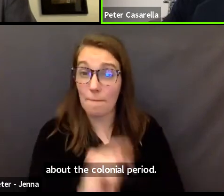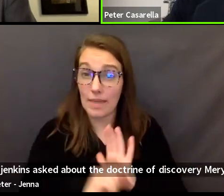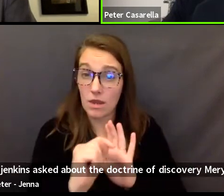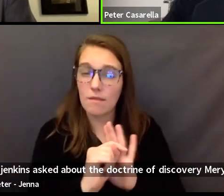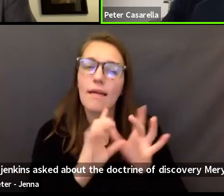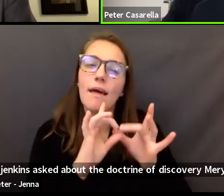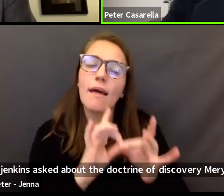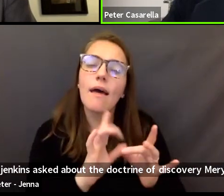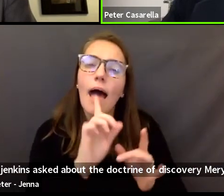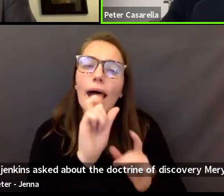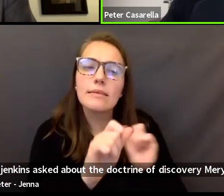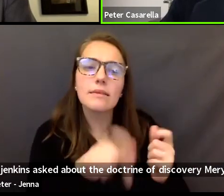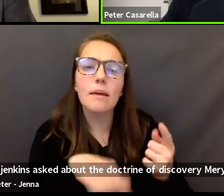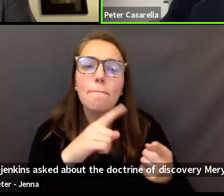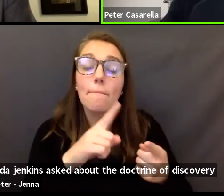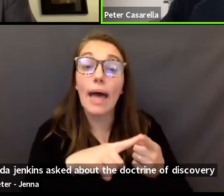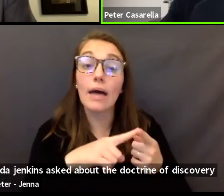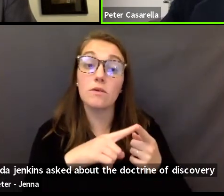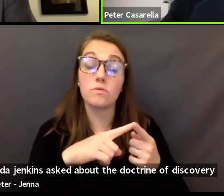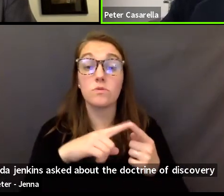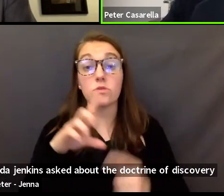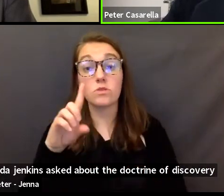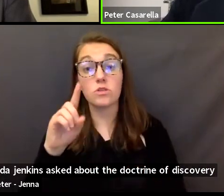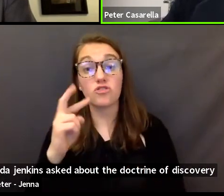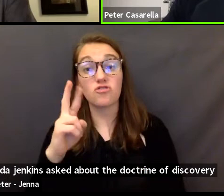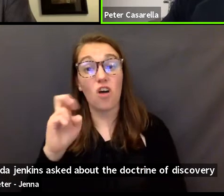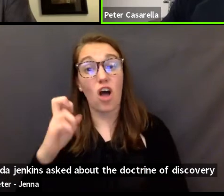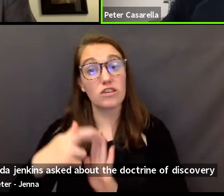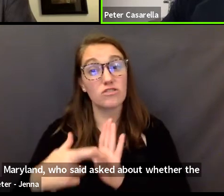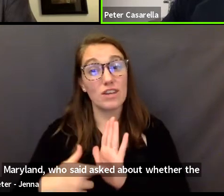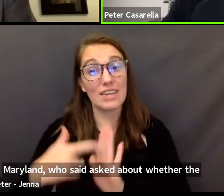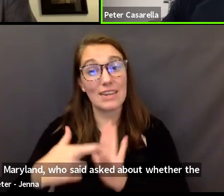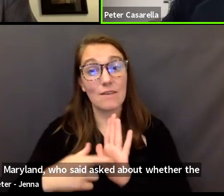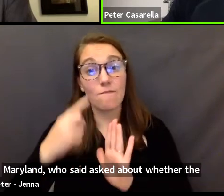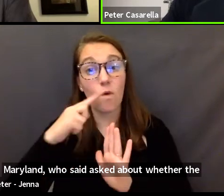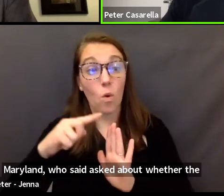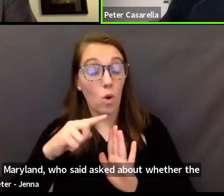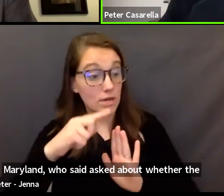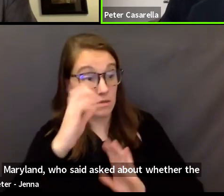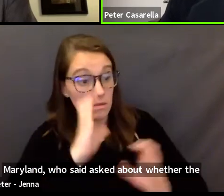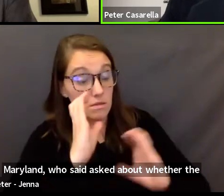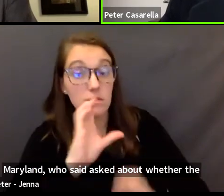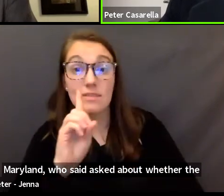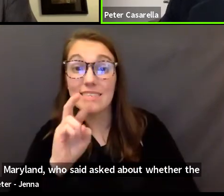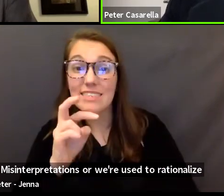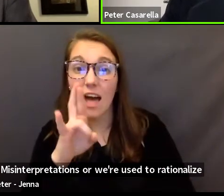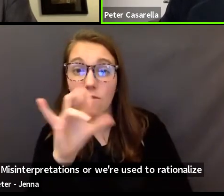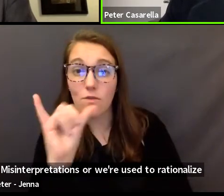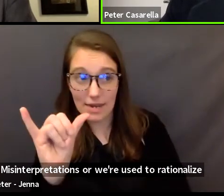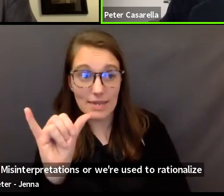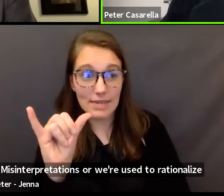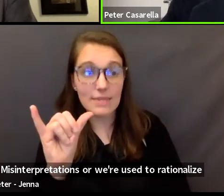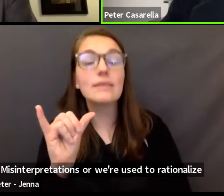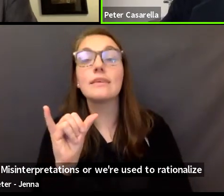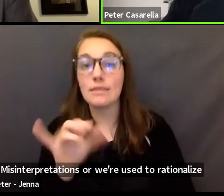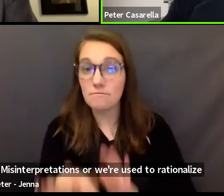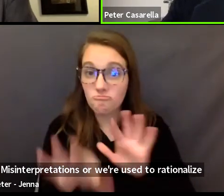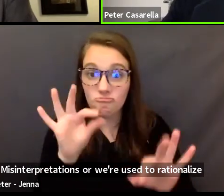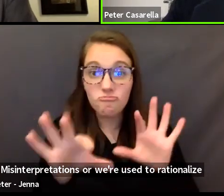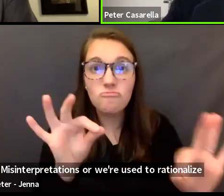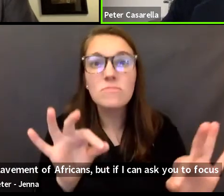asked about whether the misinterpretations were used to rationalize the enslavement of Africans. But if I could ask you to focus on this one from